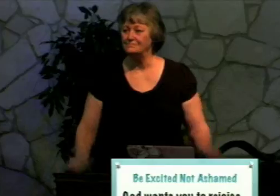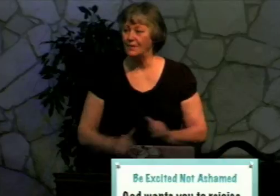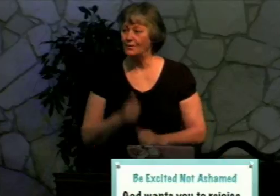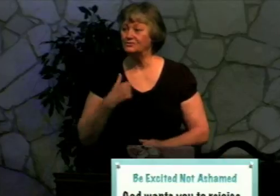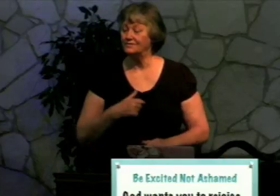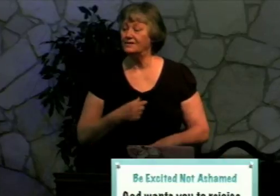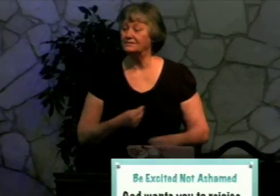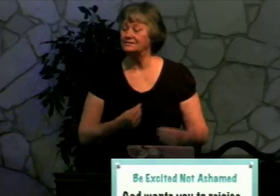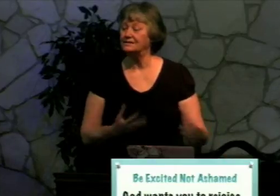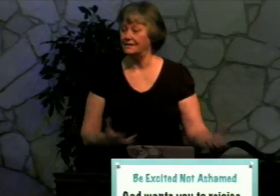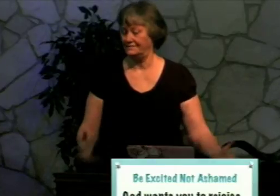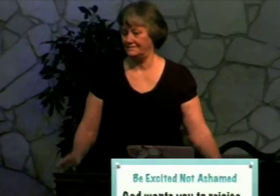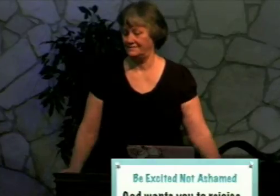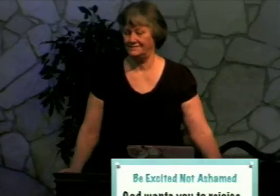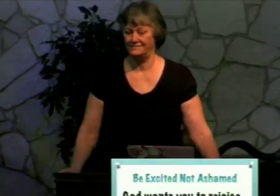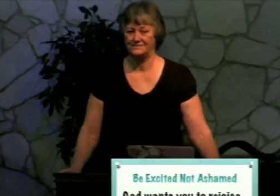And most of us give.